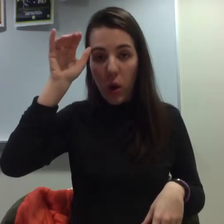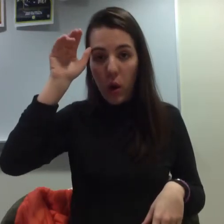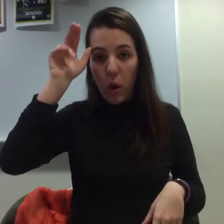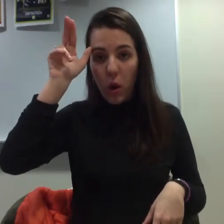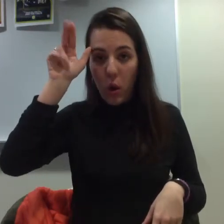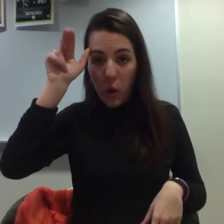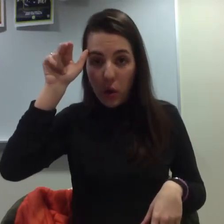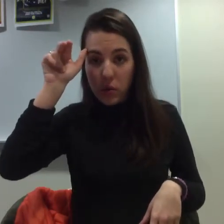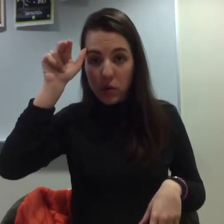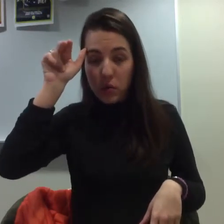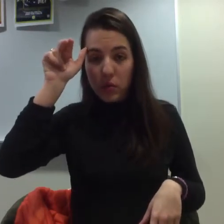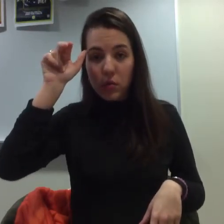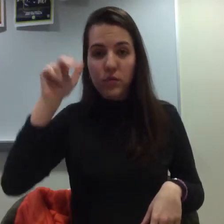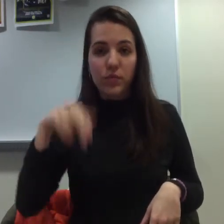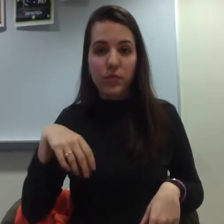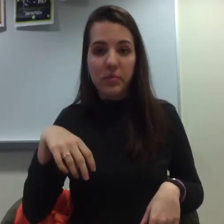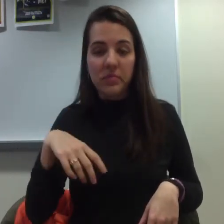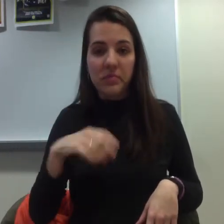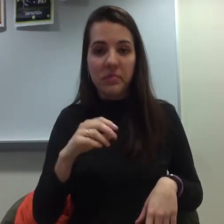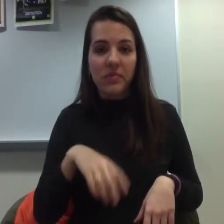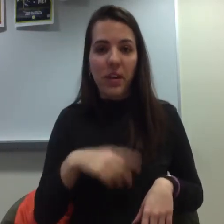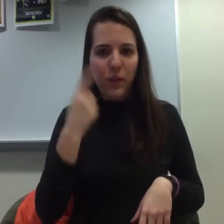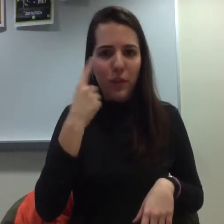brass rail lamps.